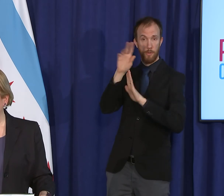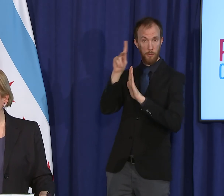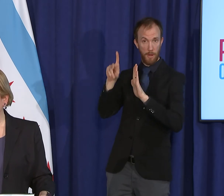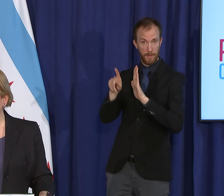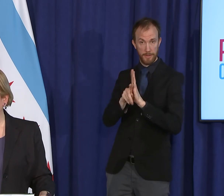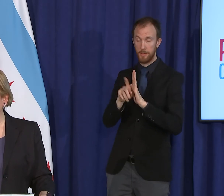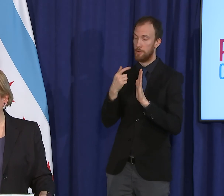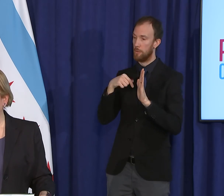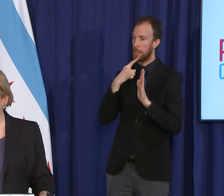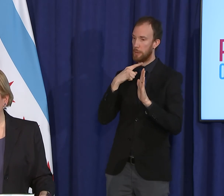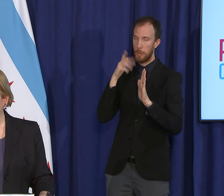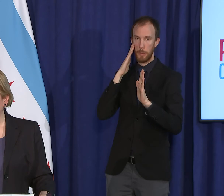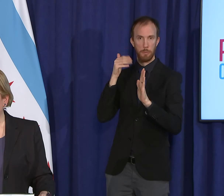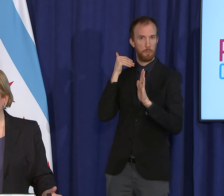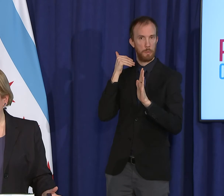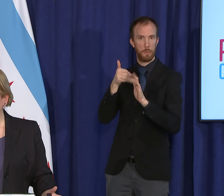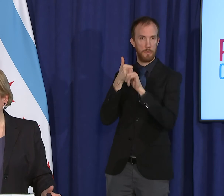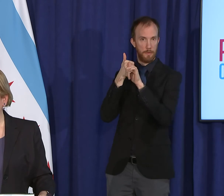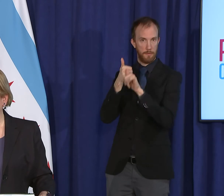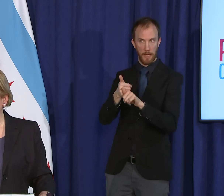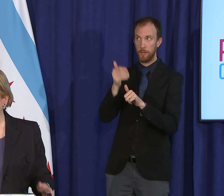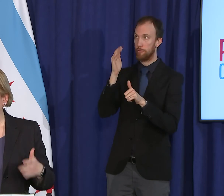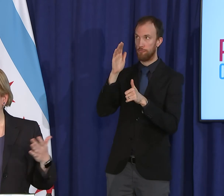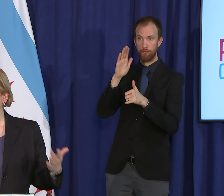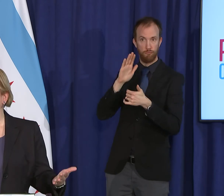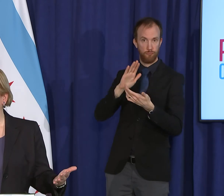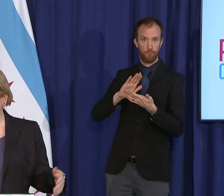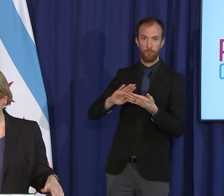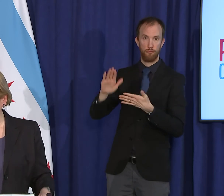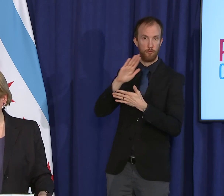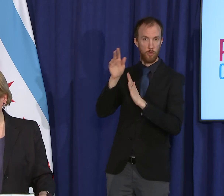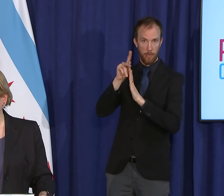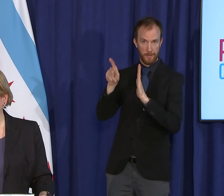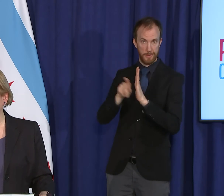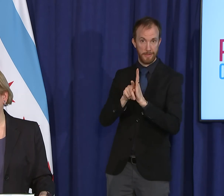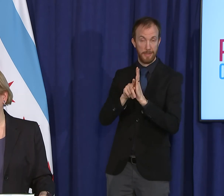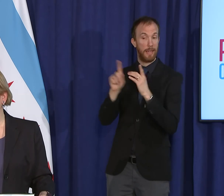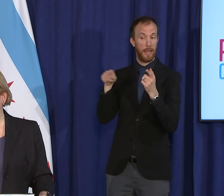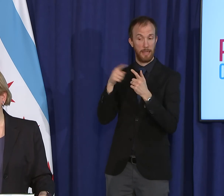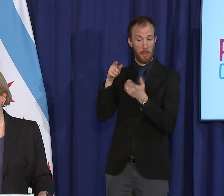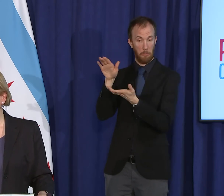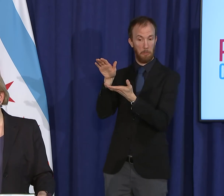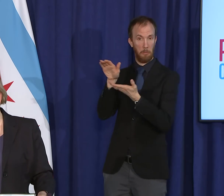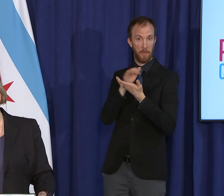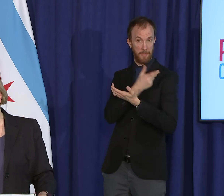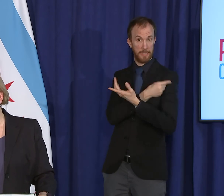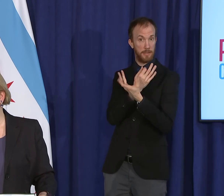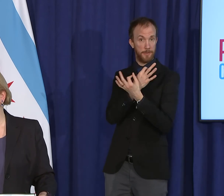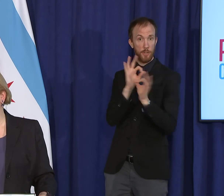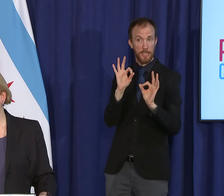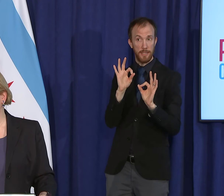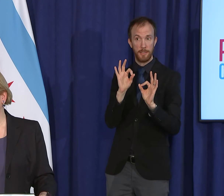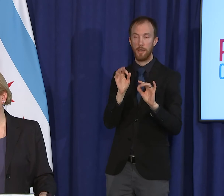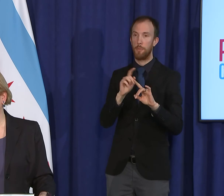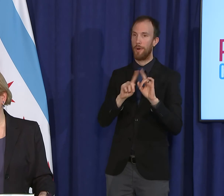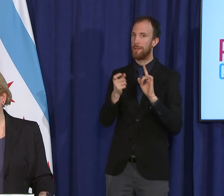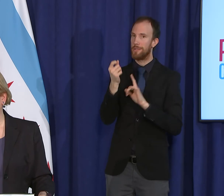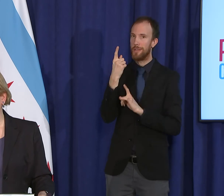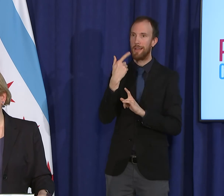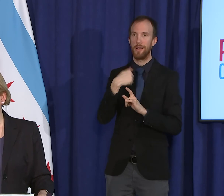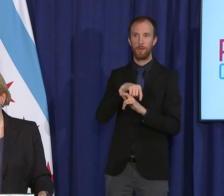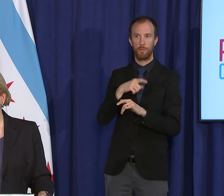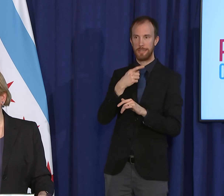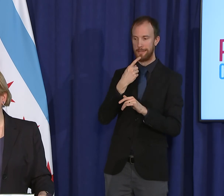receive vaccine from the federal government free of charge, and that is the only way you can receive vaccine, you do sign that you are going to follow